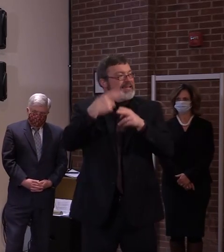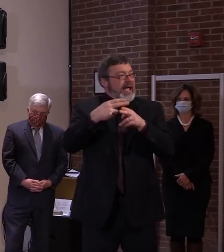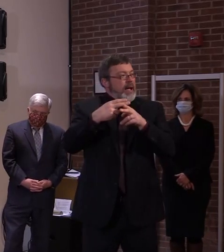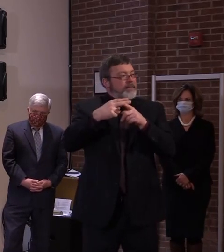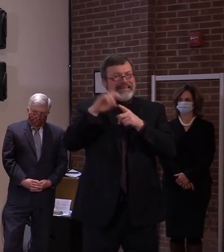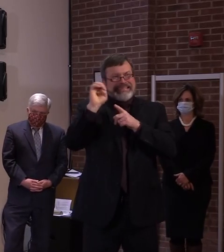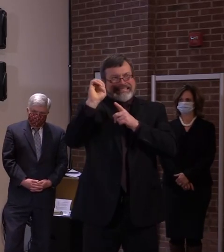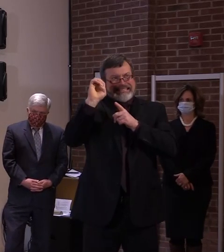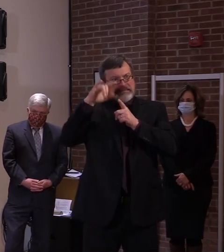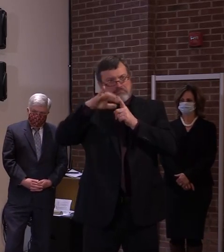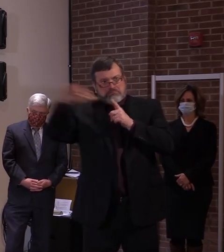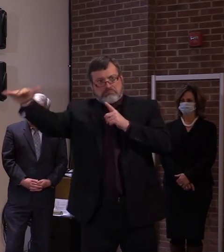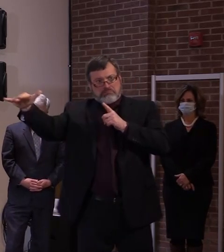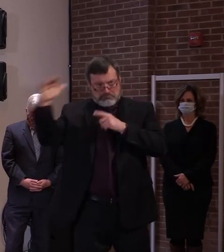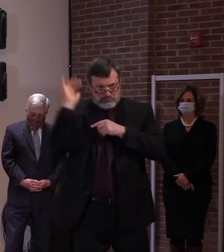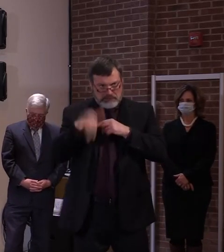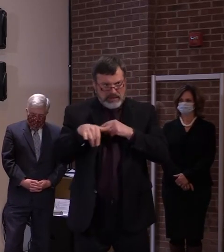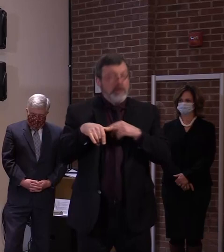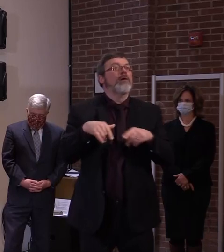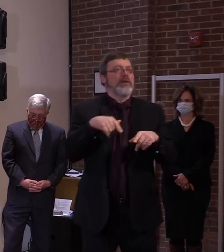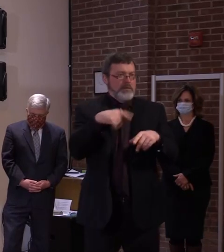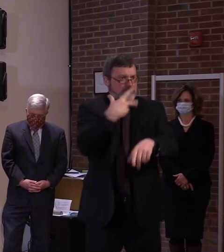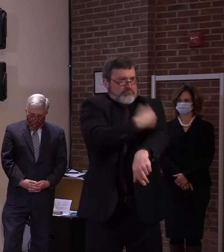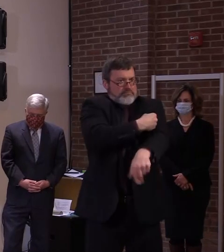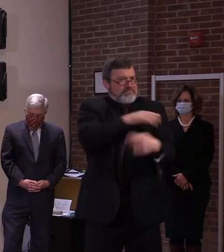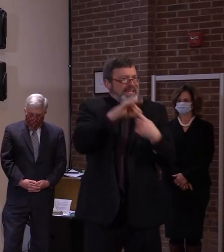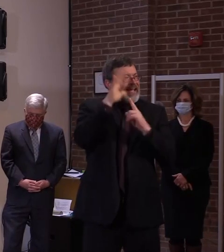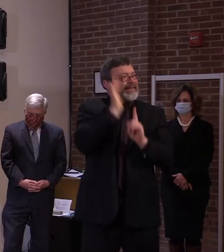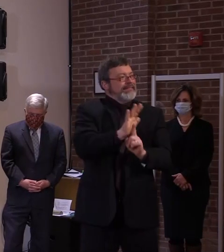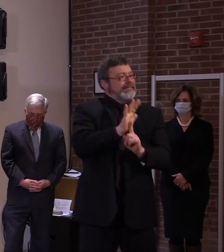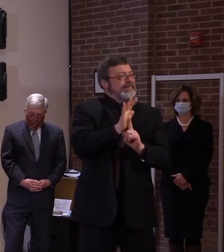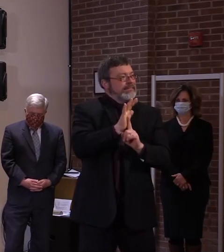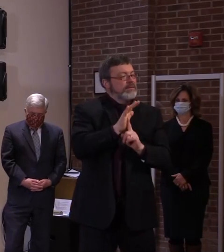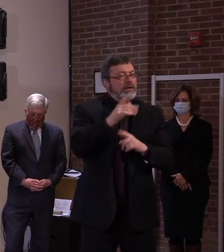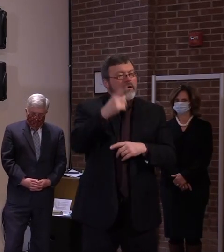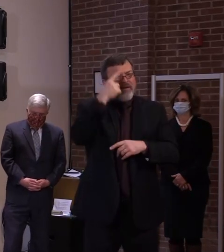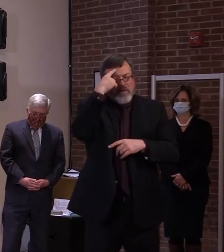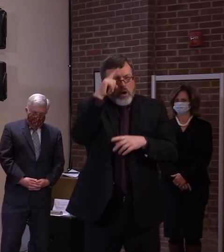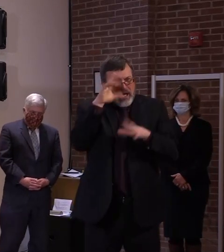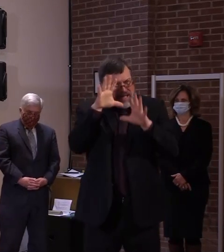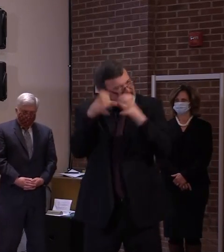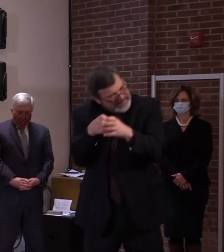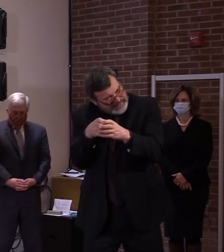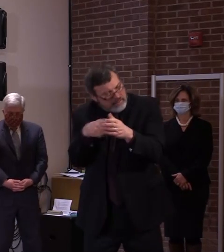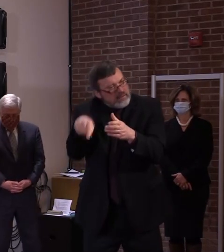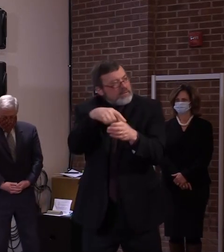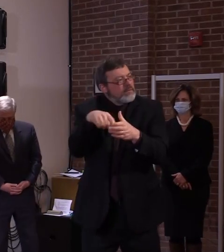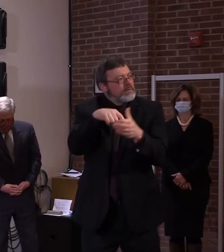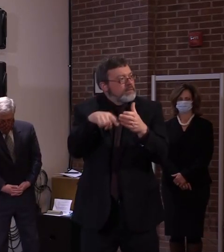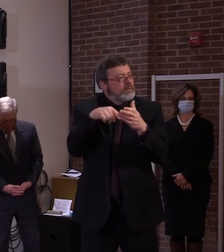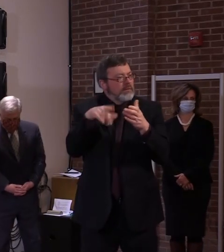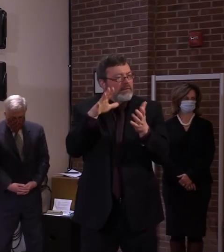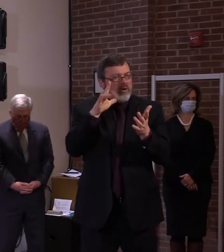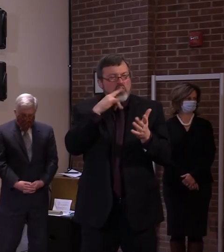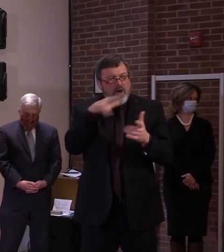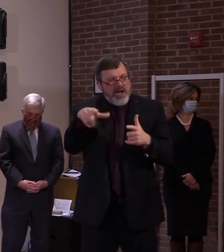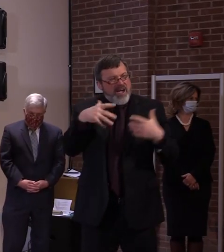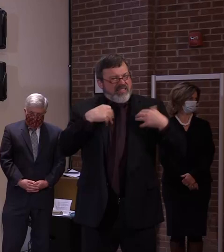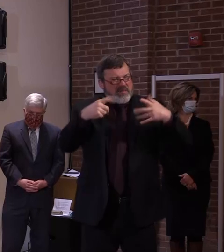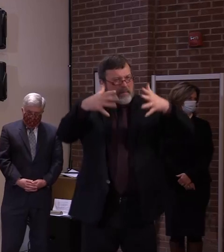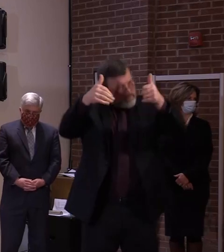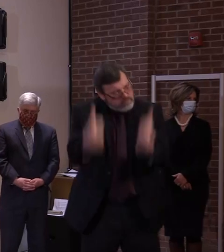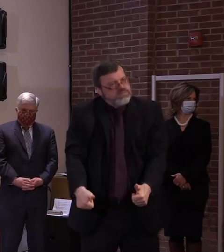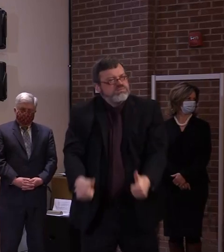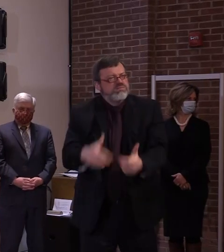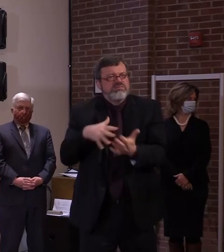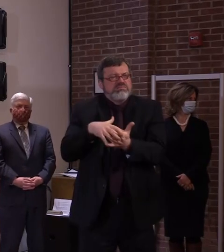for a very small niche of people, those who are immunocompromised and have an inadequate response to